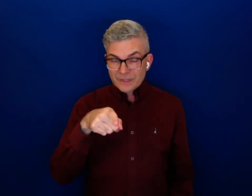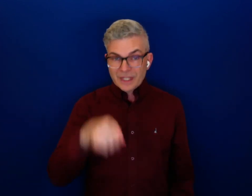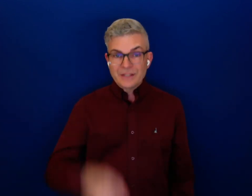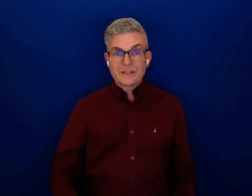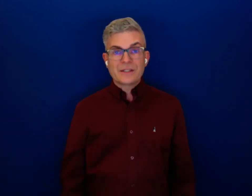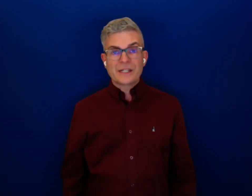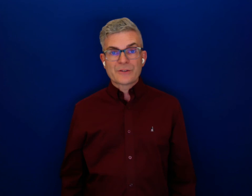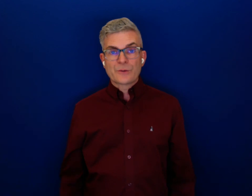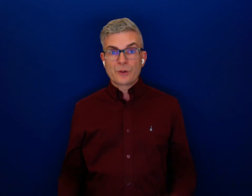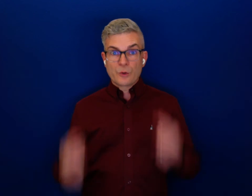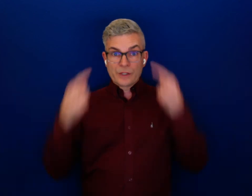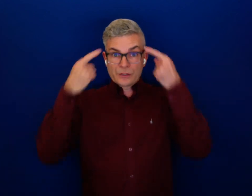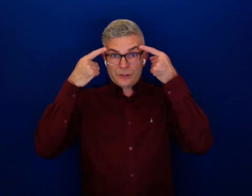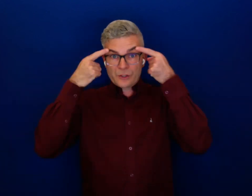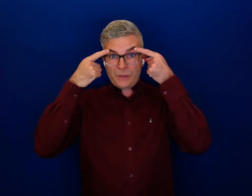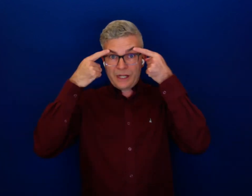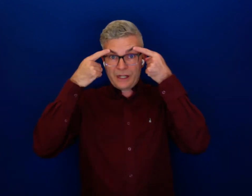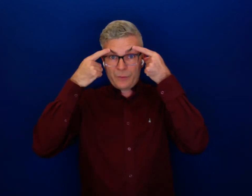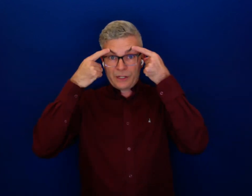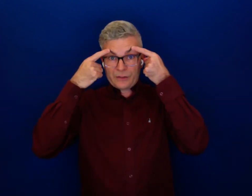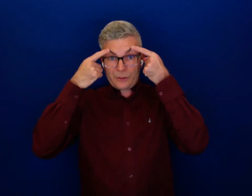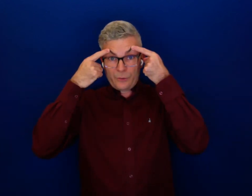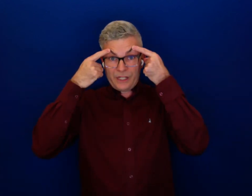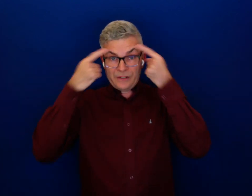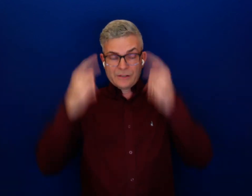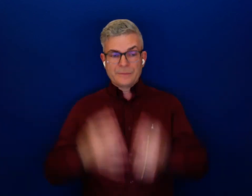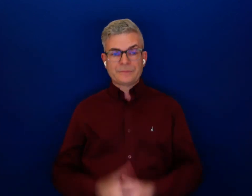And it's a yes or no question, so my eyebrows are raised.